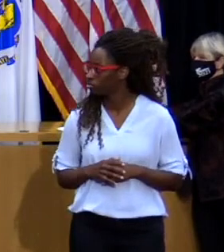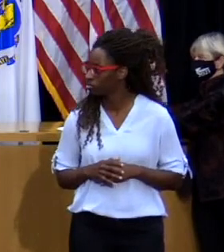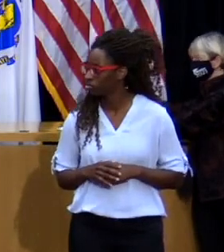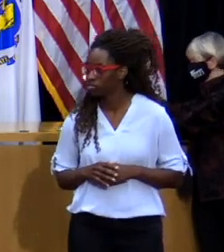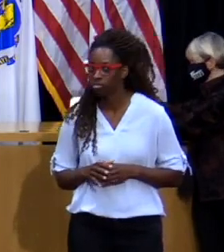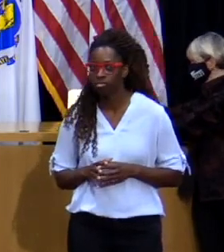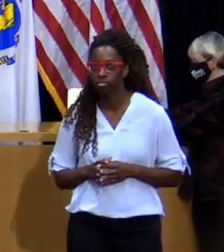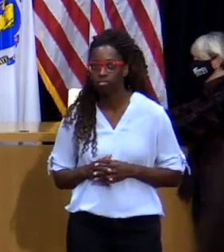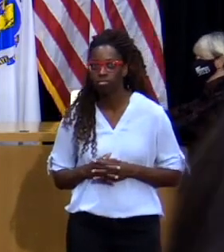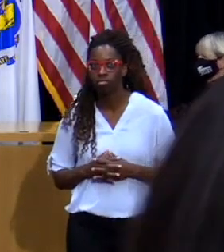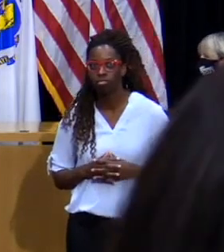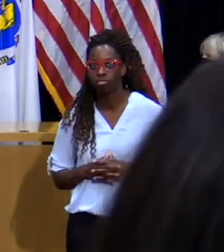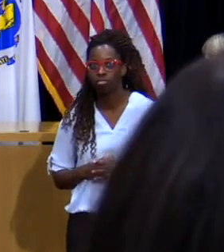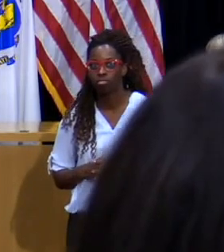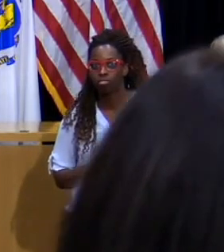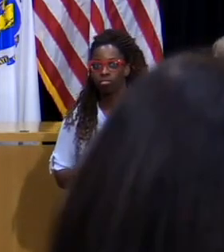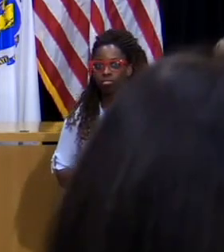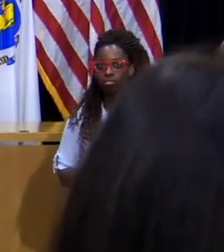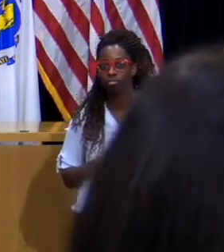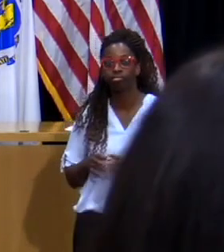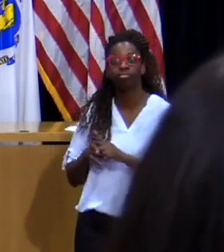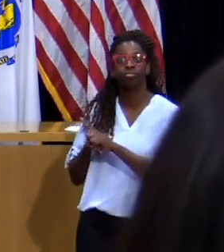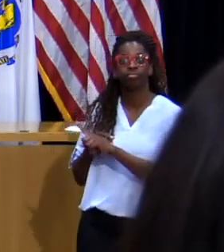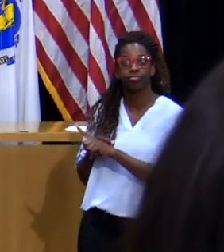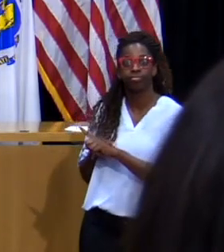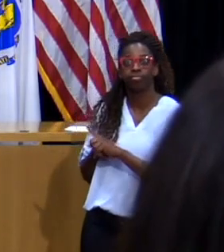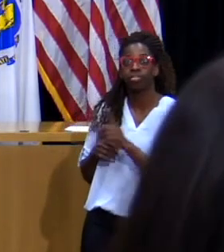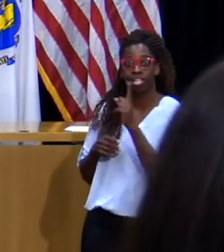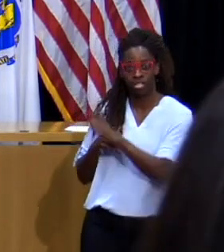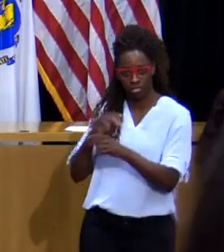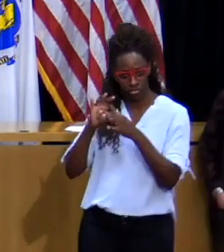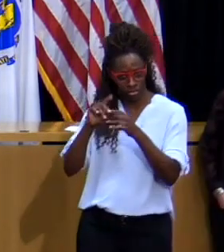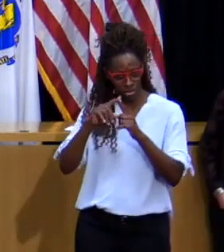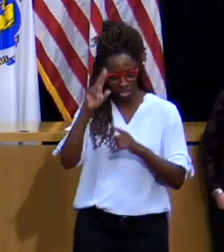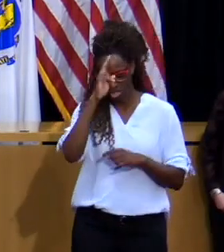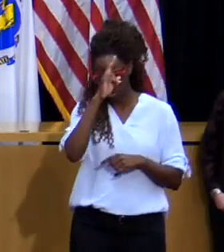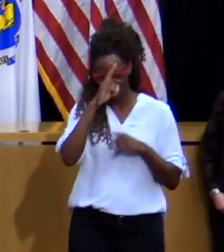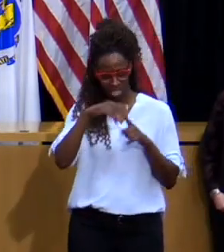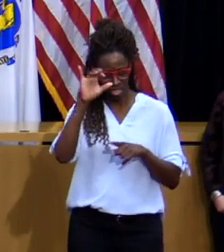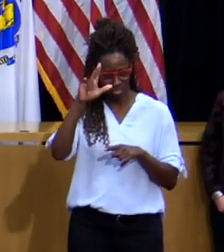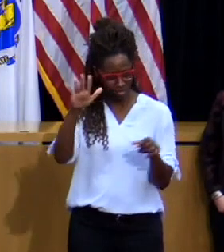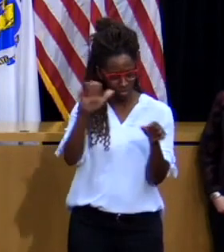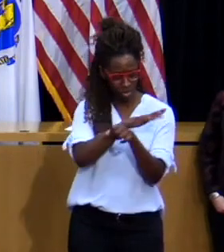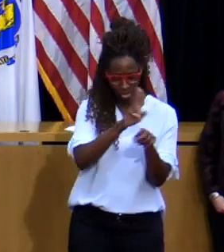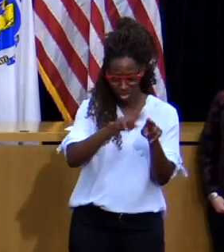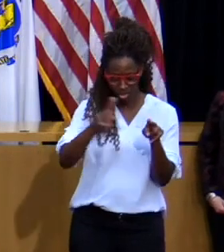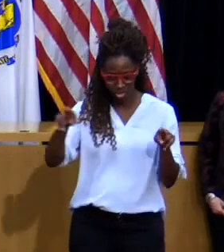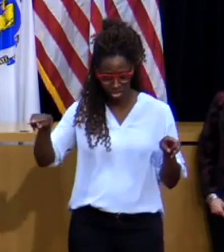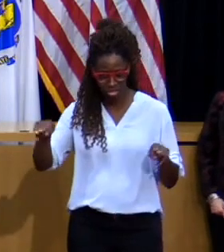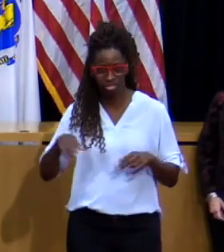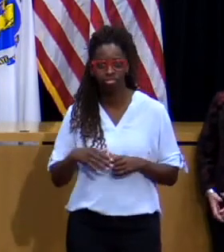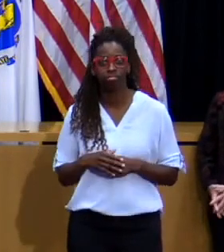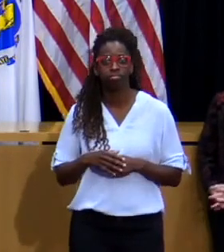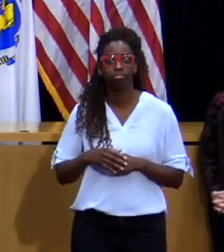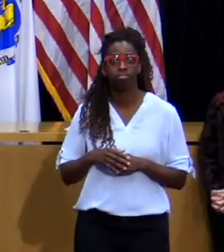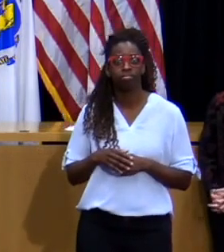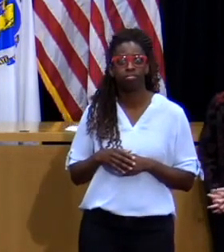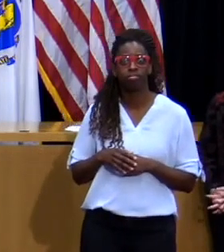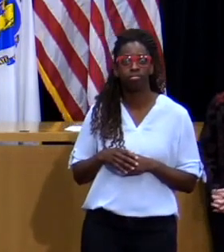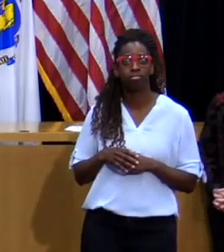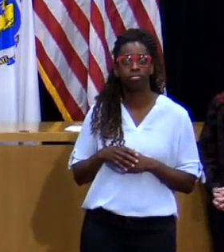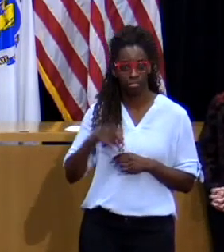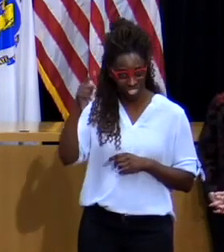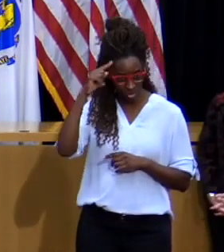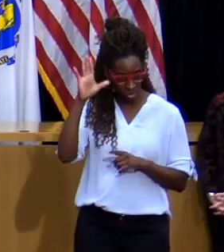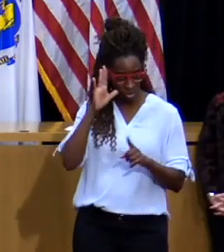ICU units are approaching capacity. Are you expecting for that to happen, and are you prepared for them to reach capacity, and how concerning are